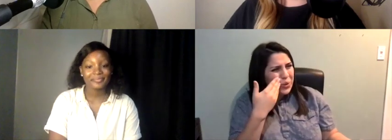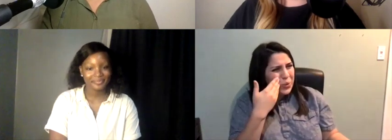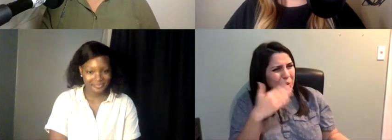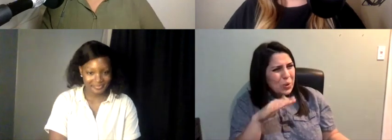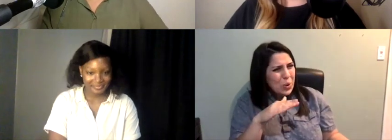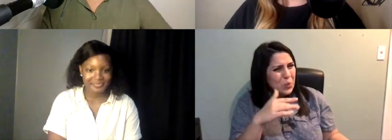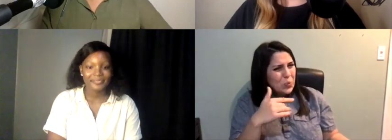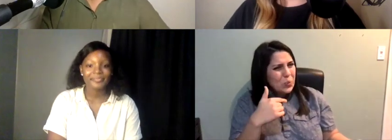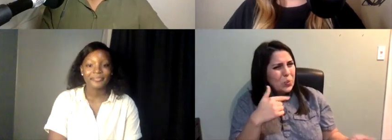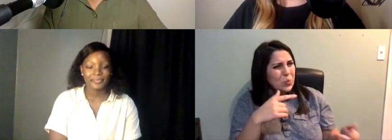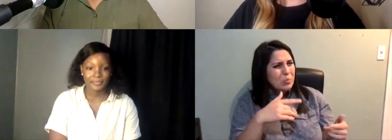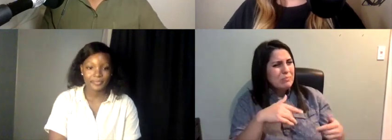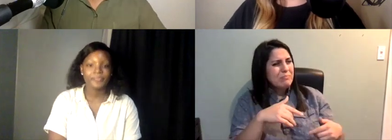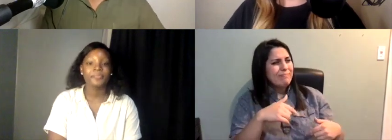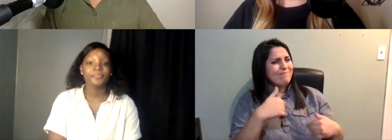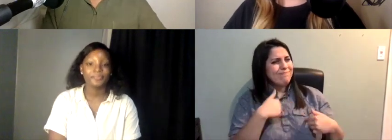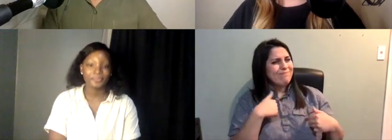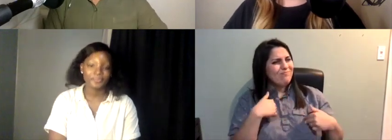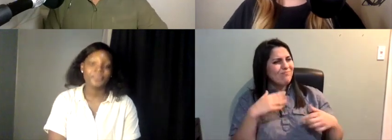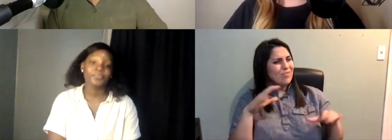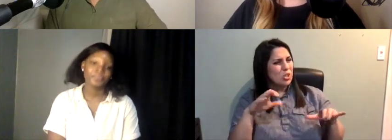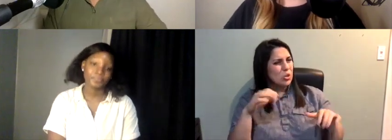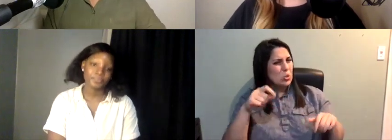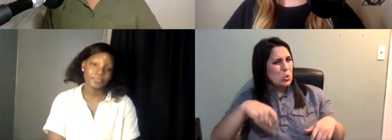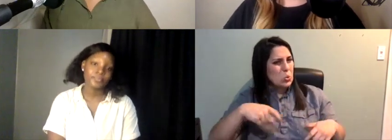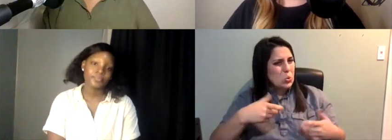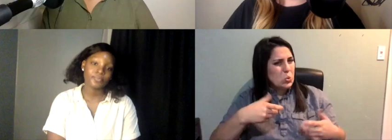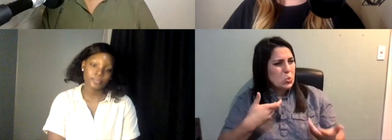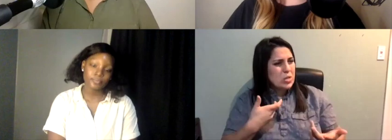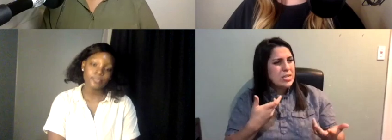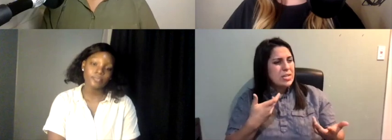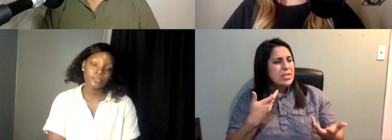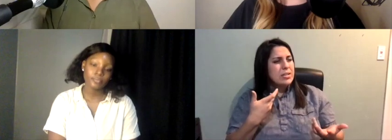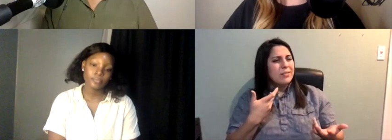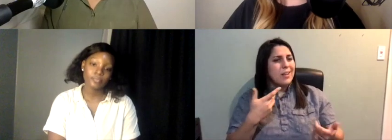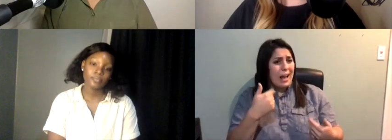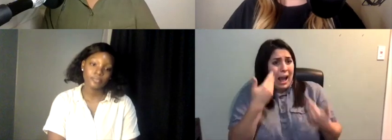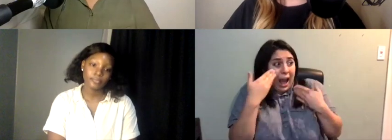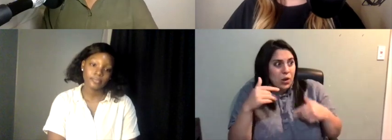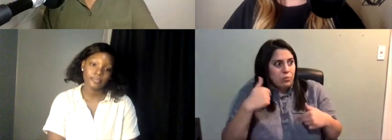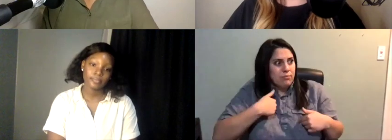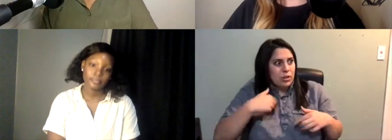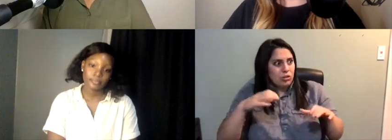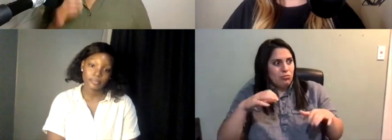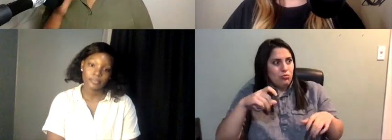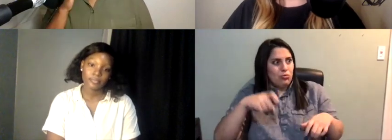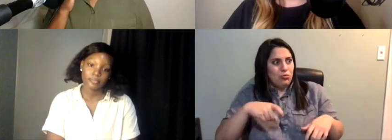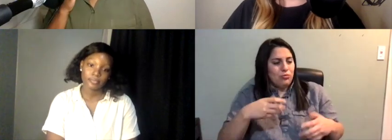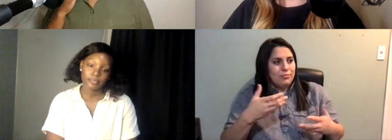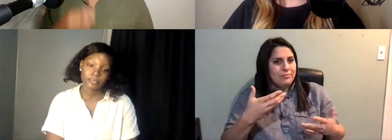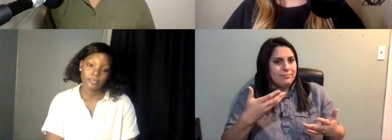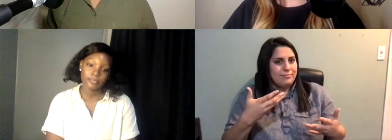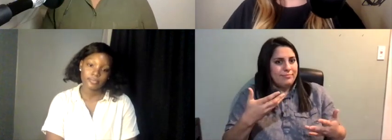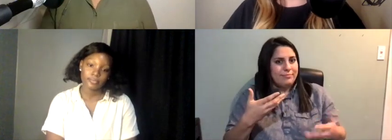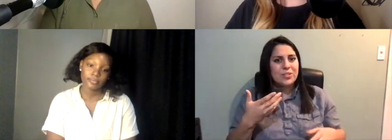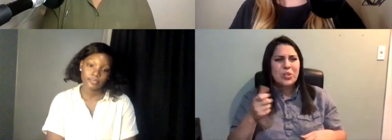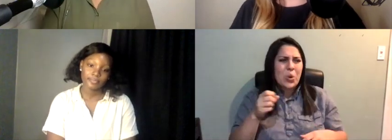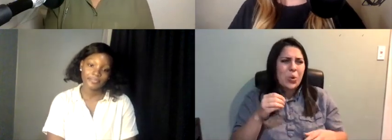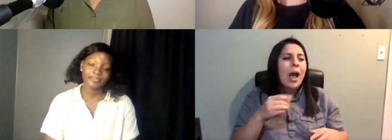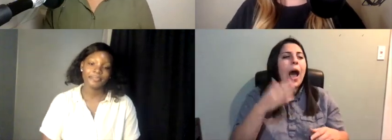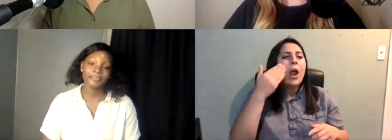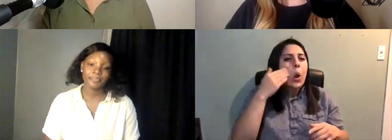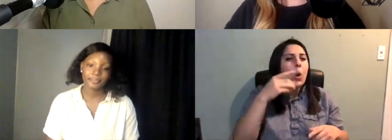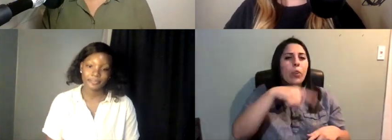I should do. So I'm not sure if you know exactly what I should do. Like, you know, and I think people are coming from a good place, but